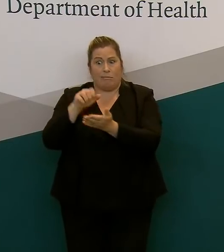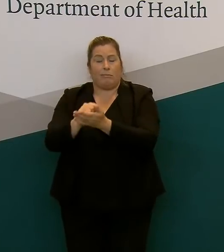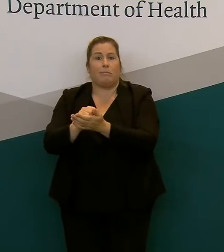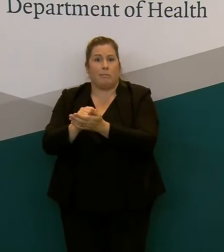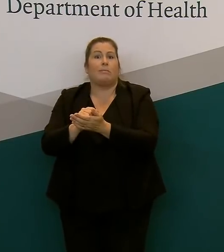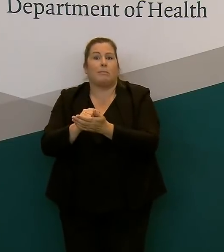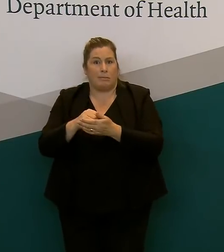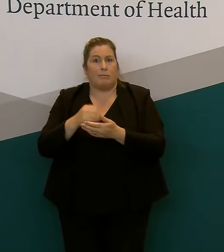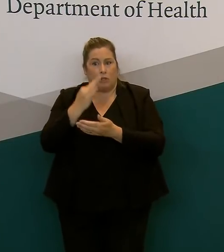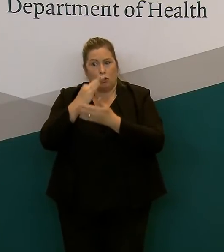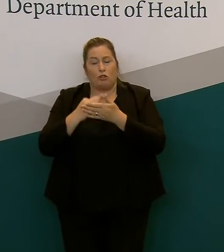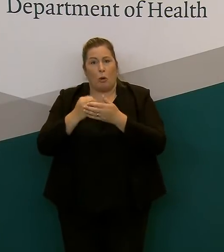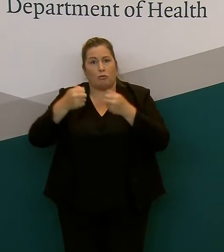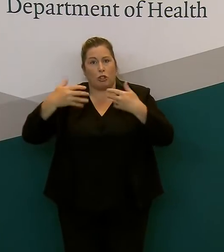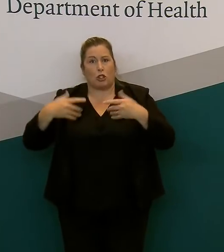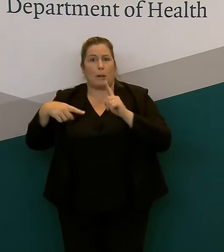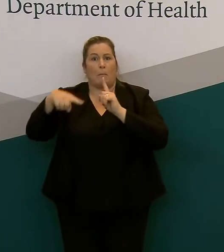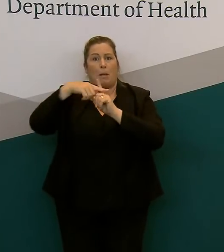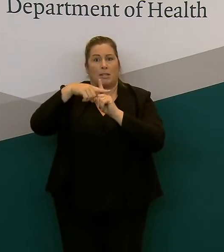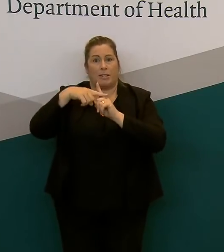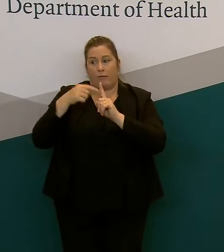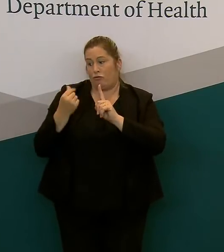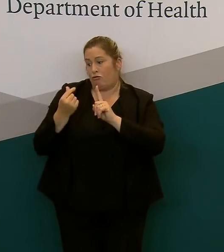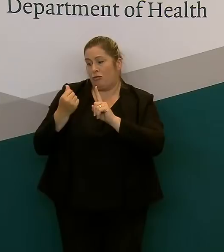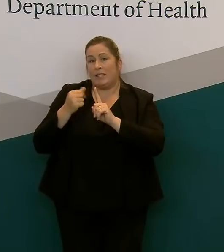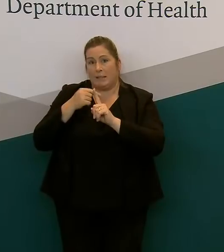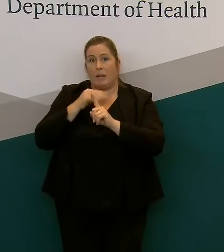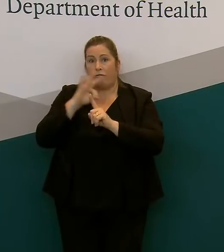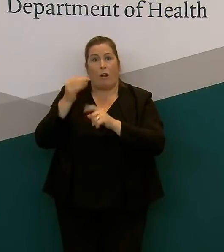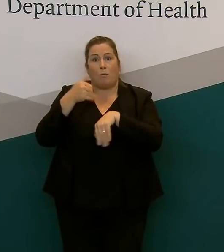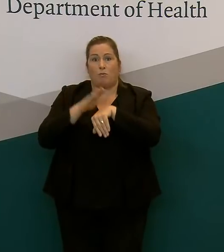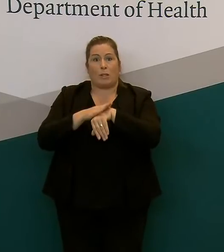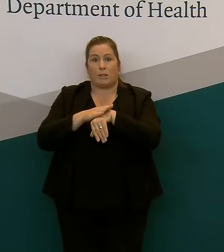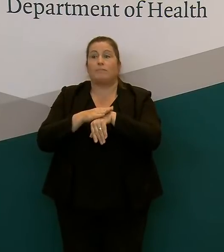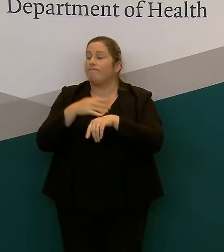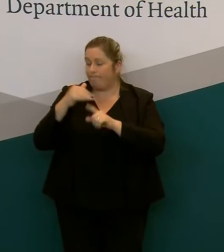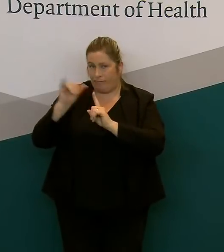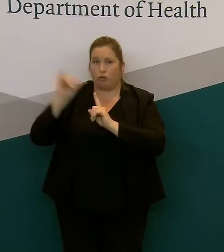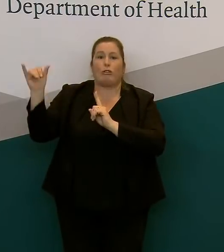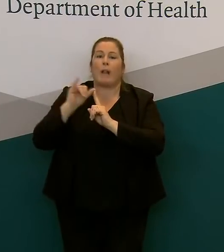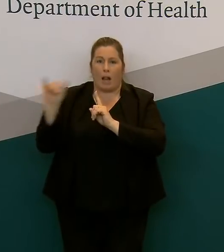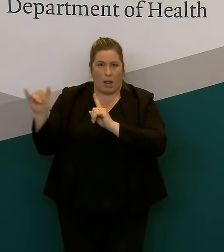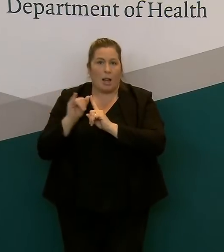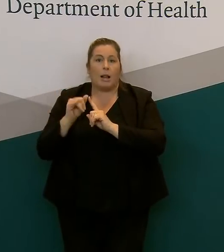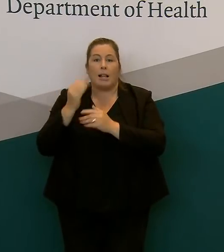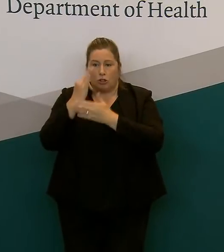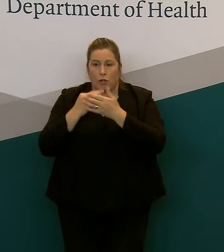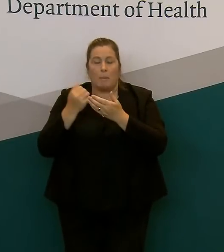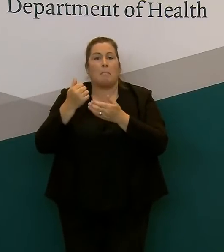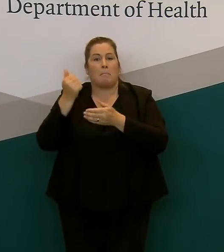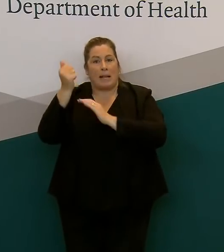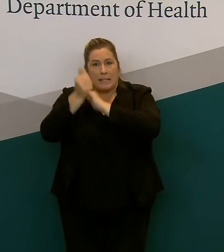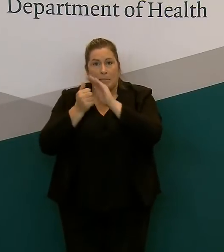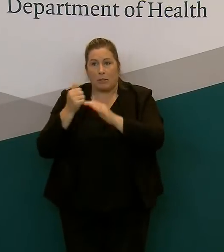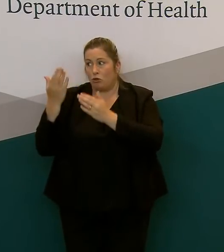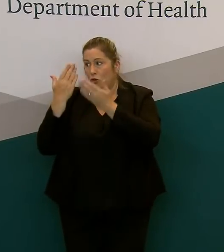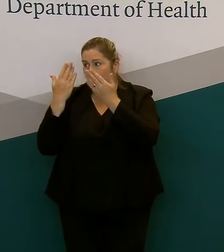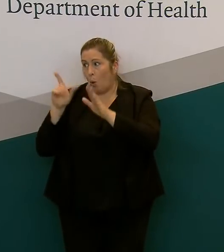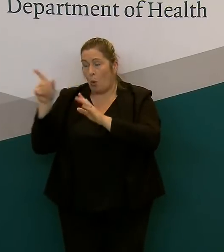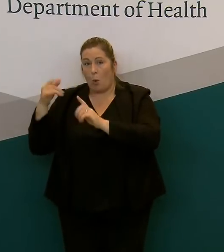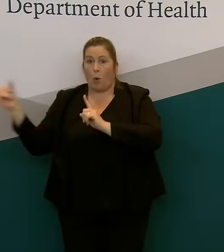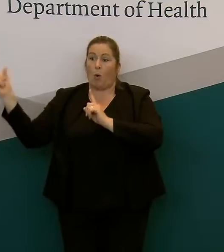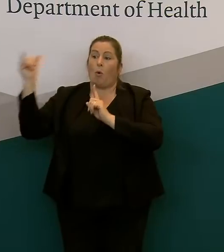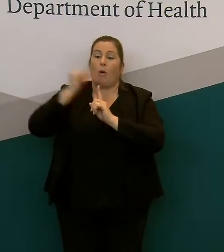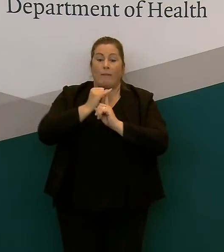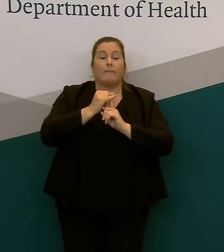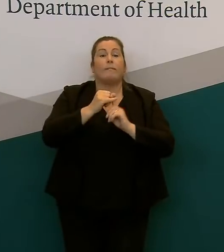making up an increasing share of the total number of cases that we've had. And some of the experiences that we've had with some of those imported cases shows that,